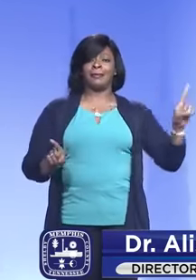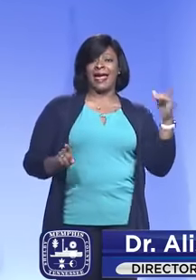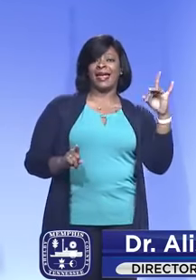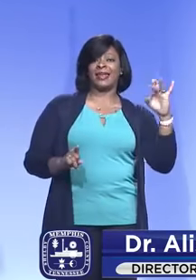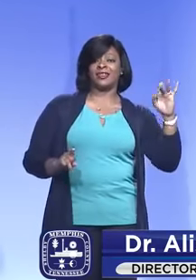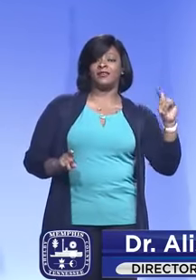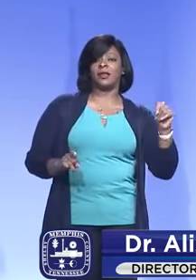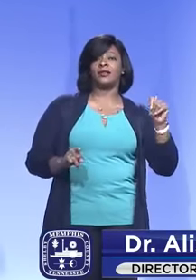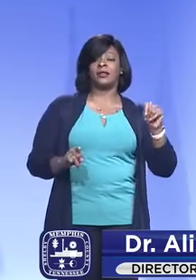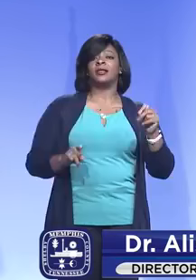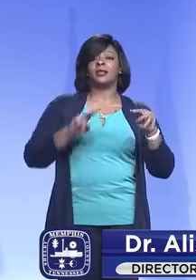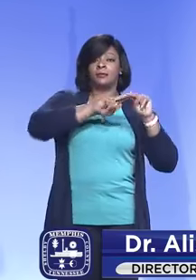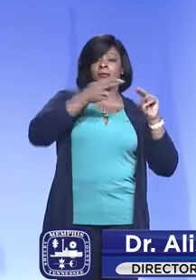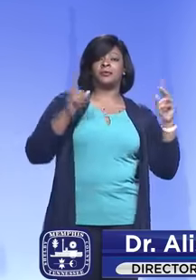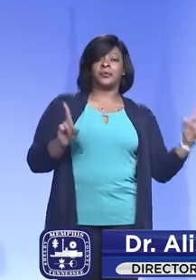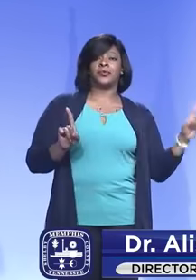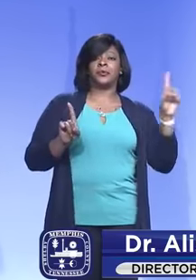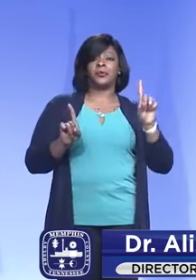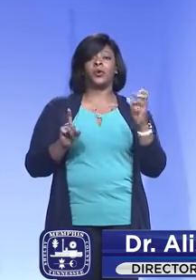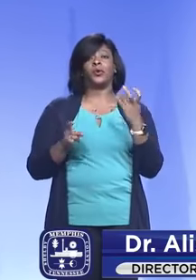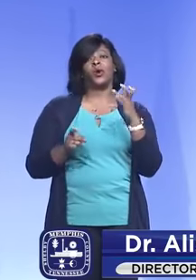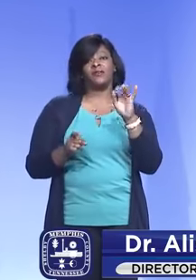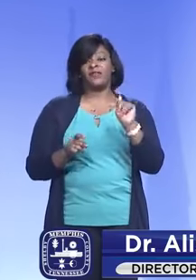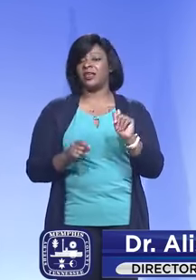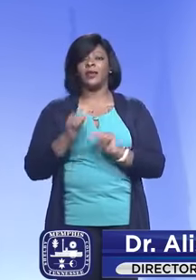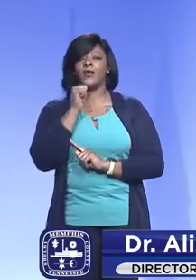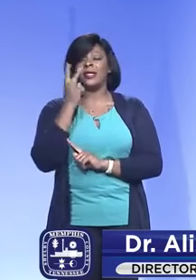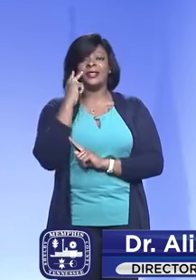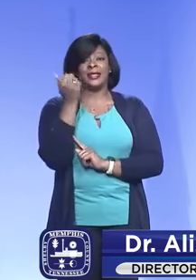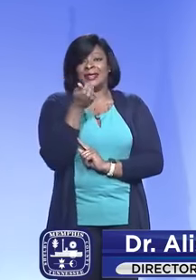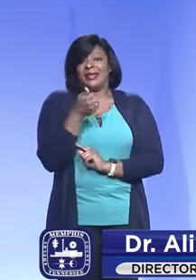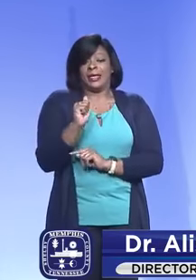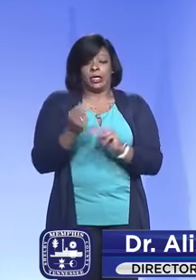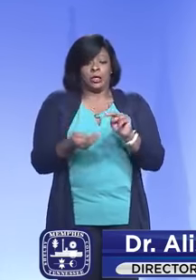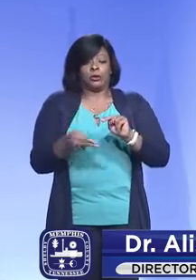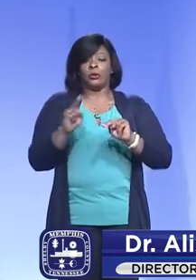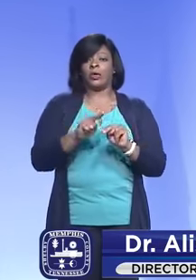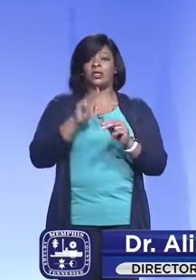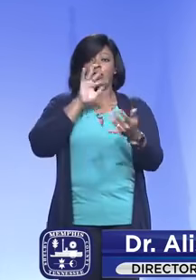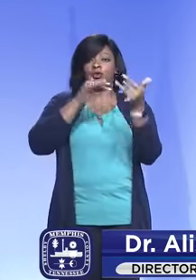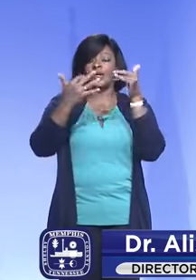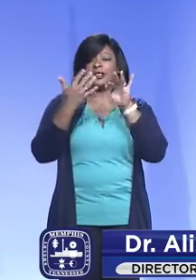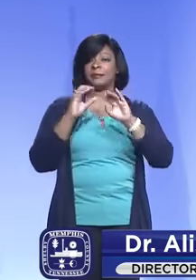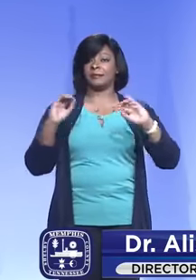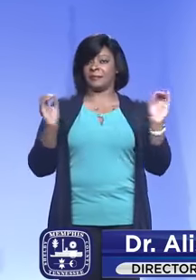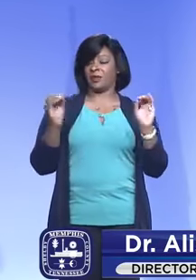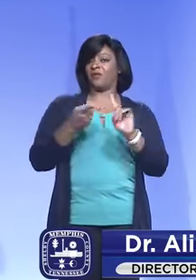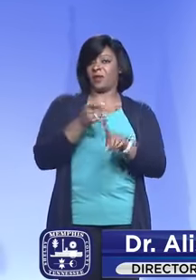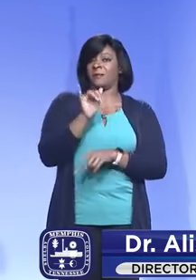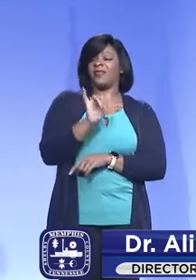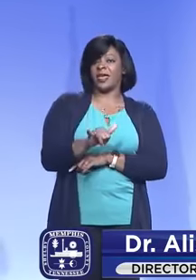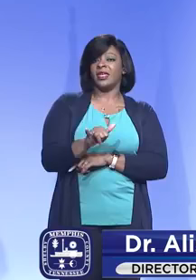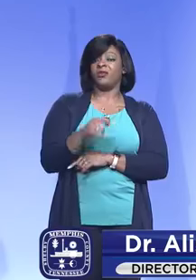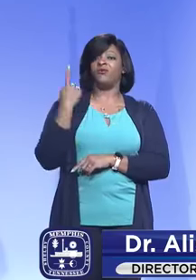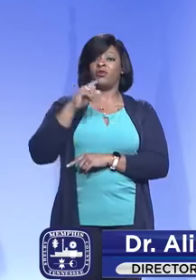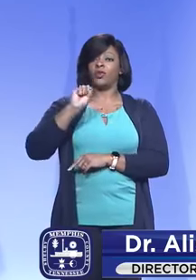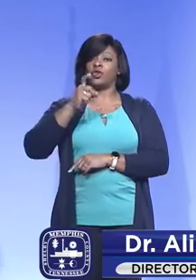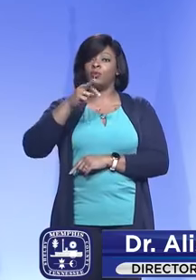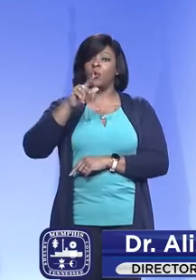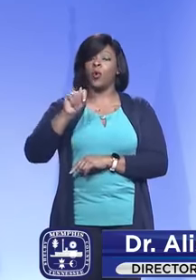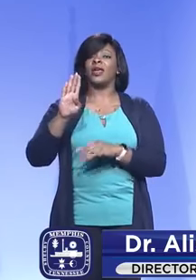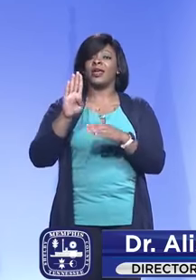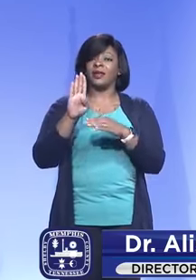We decreased that to 12 feet. We haven't seen any increases in transmission as a result of that. So for sporting